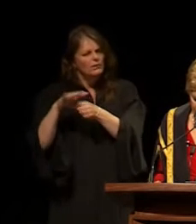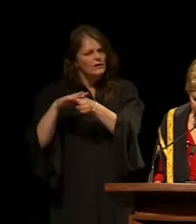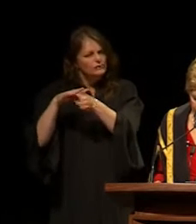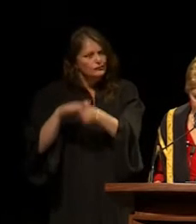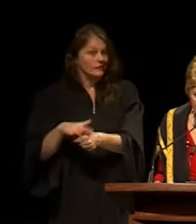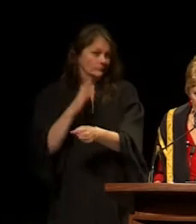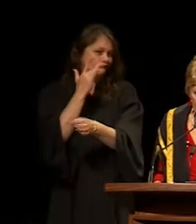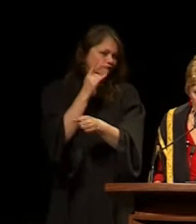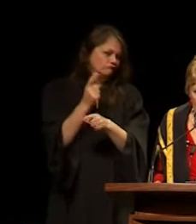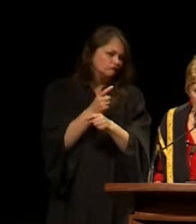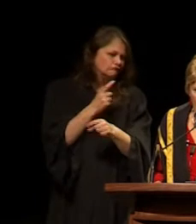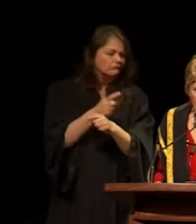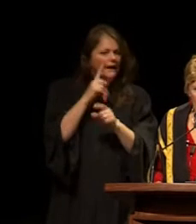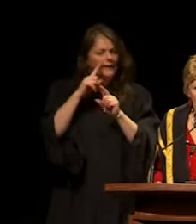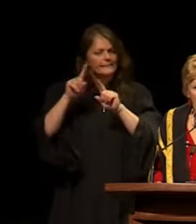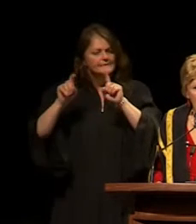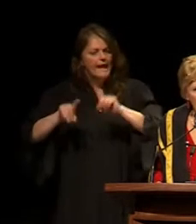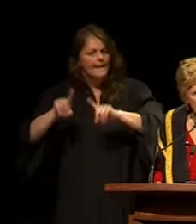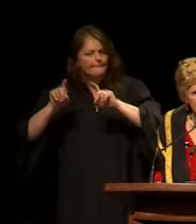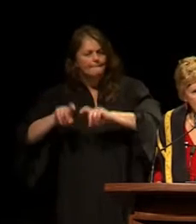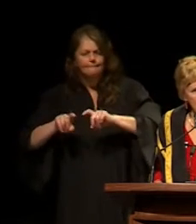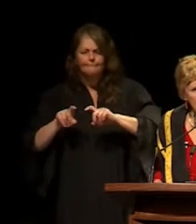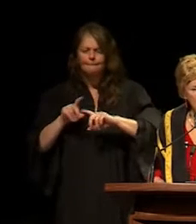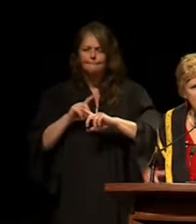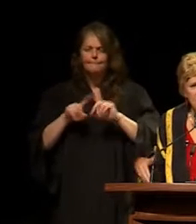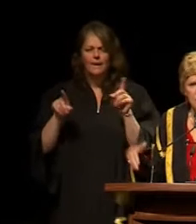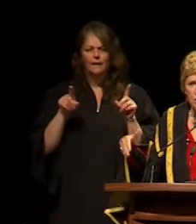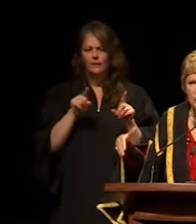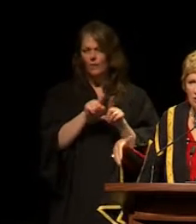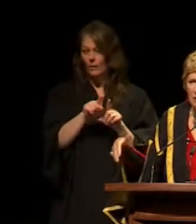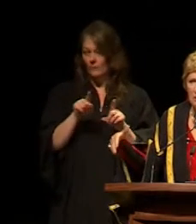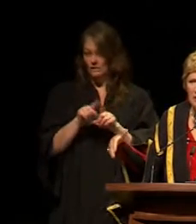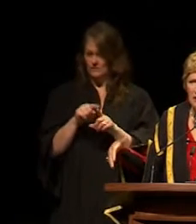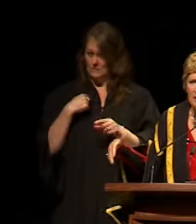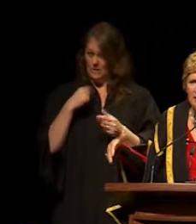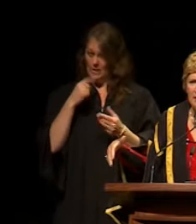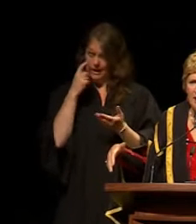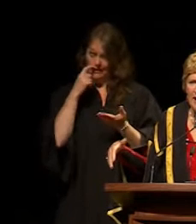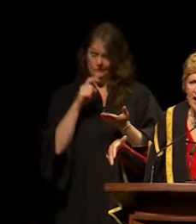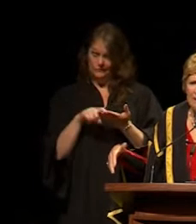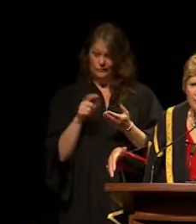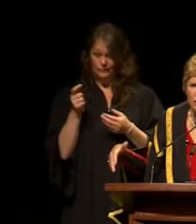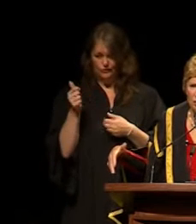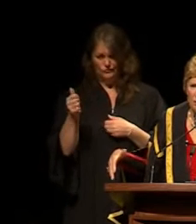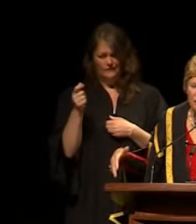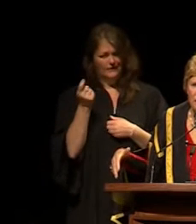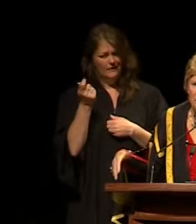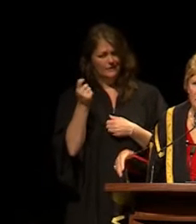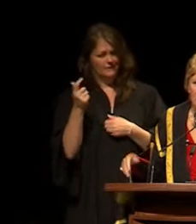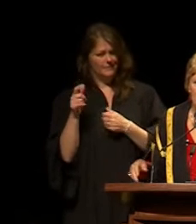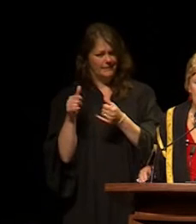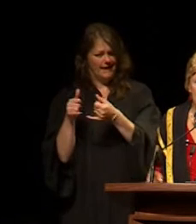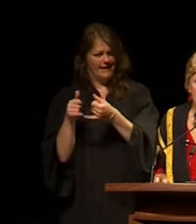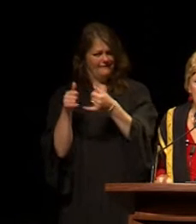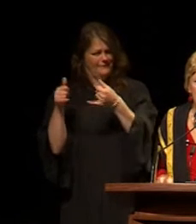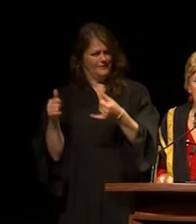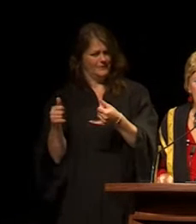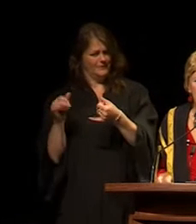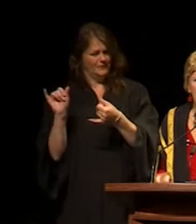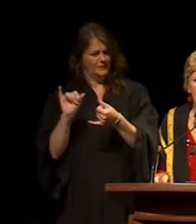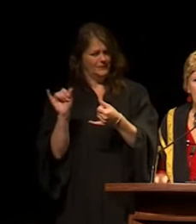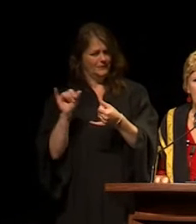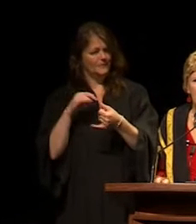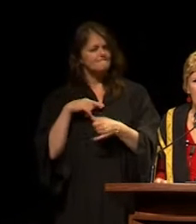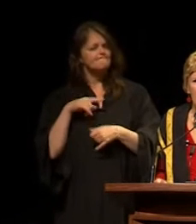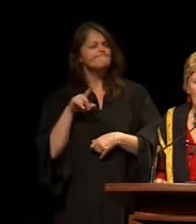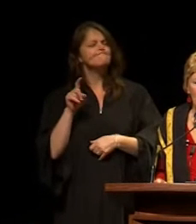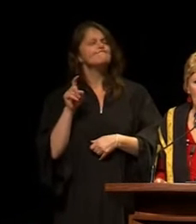exams. I also noticed that you were a little heavier than usual.